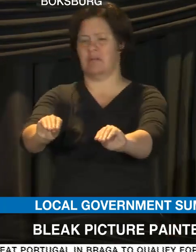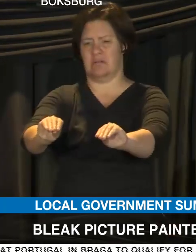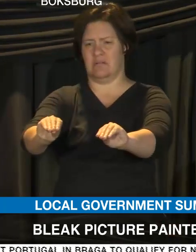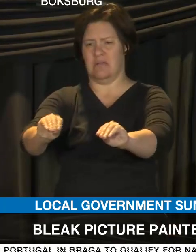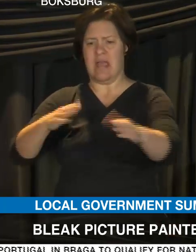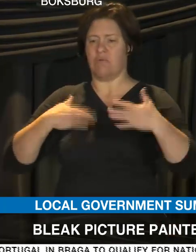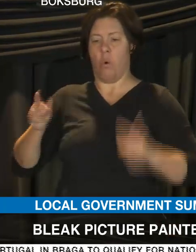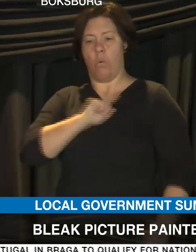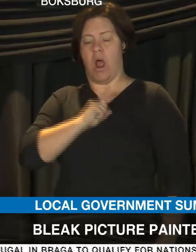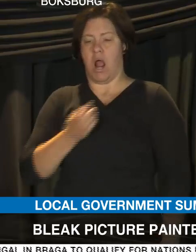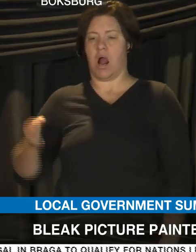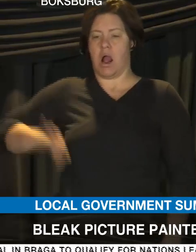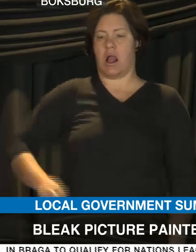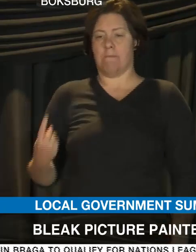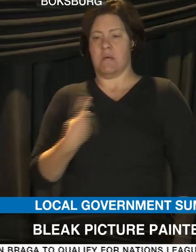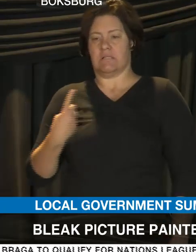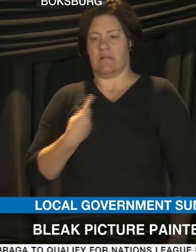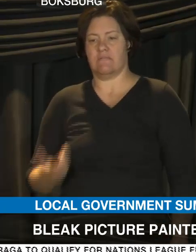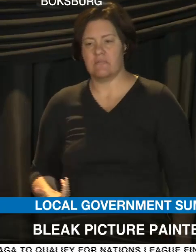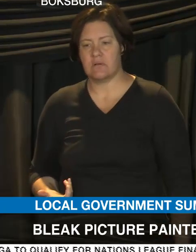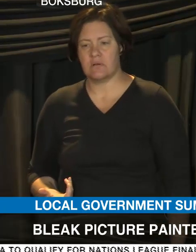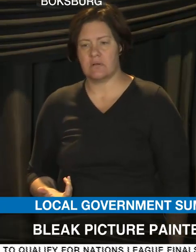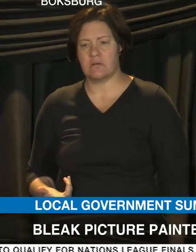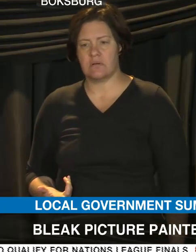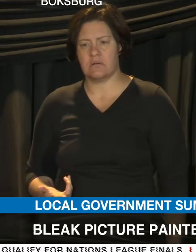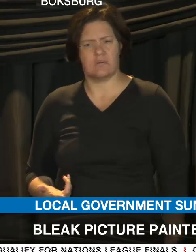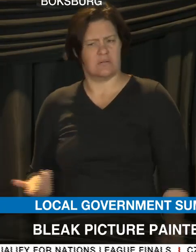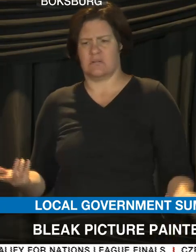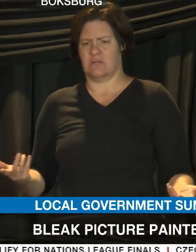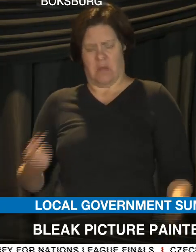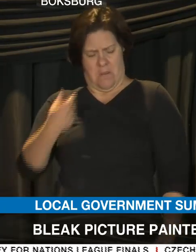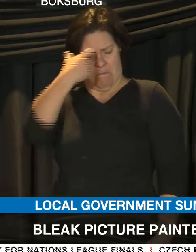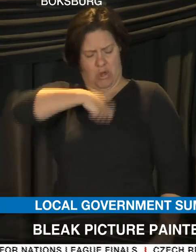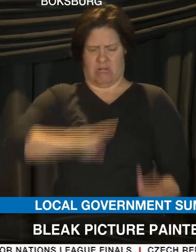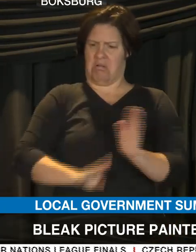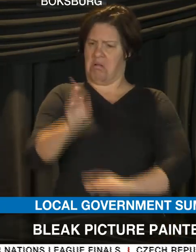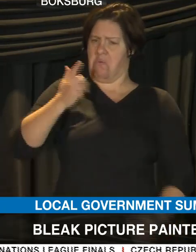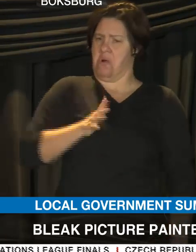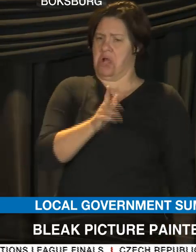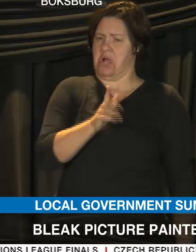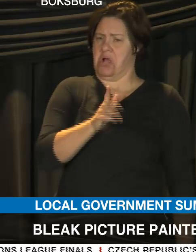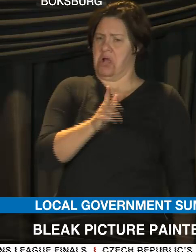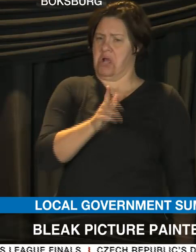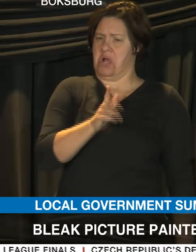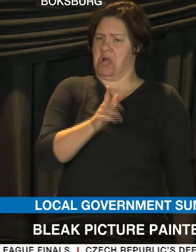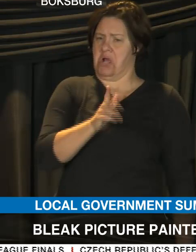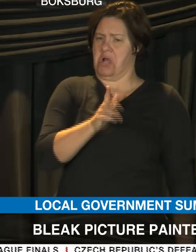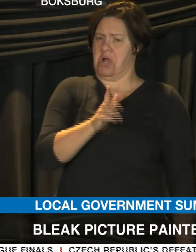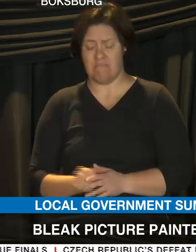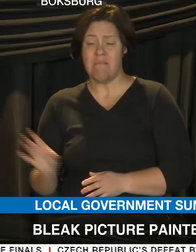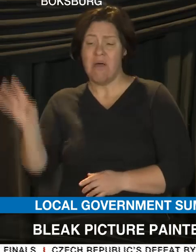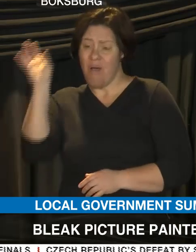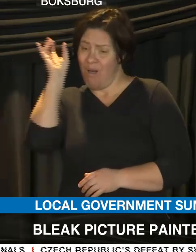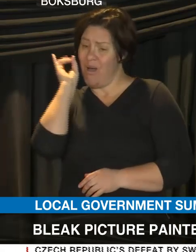for self-enrichment and personal gain. Now, I have heard